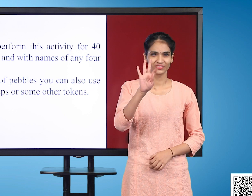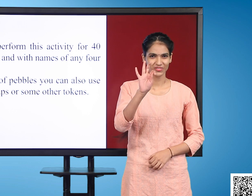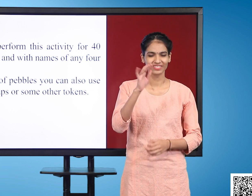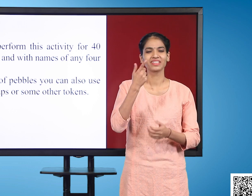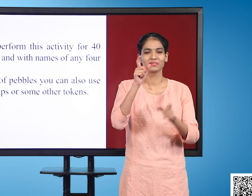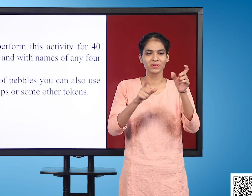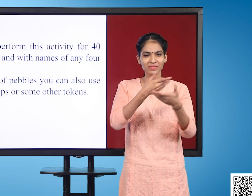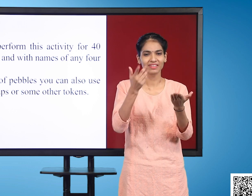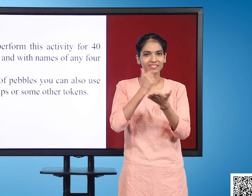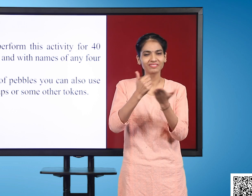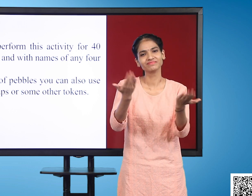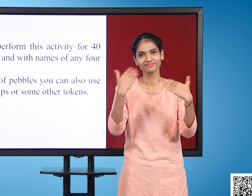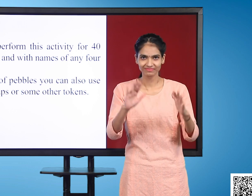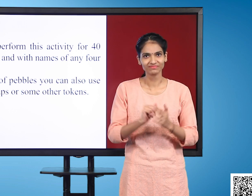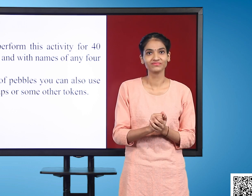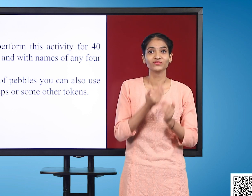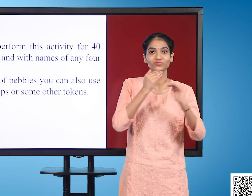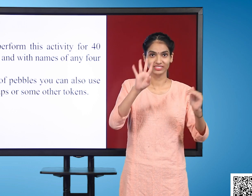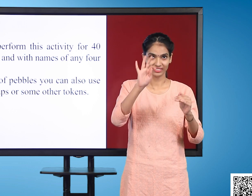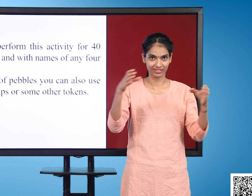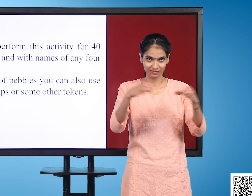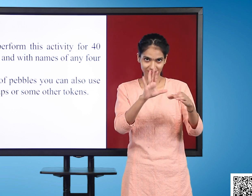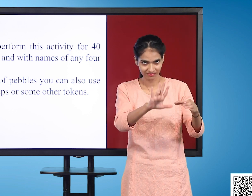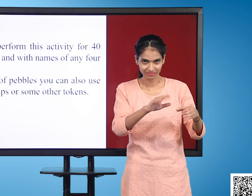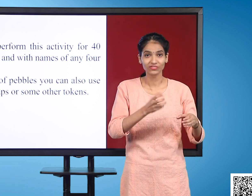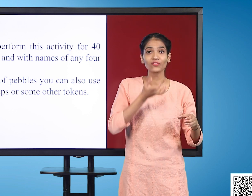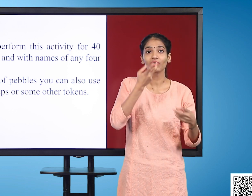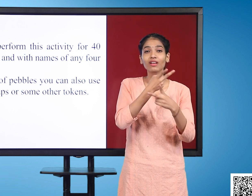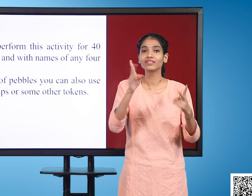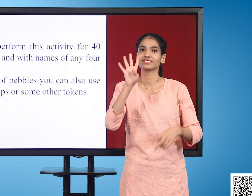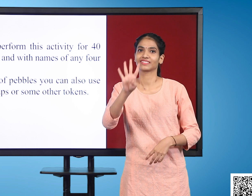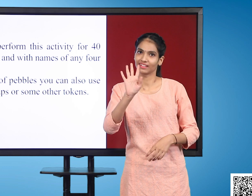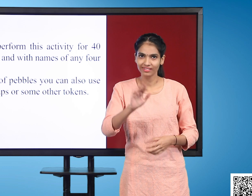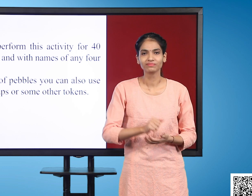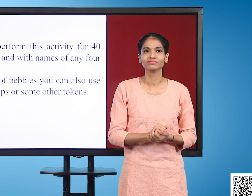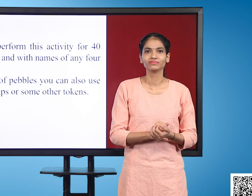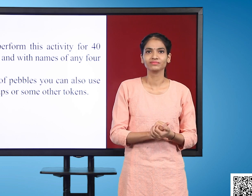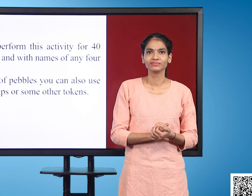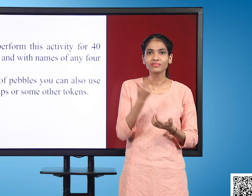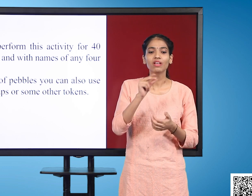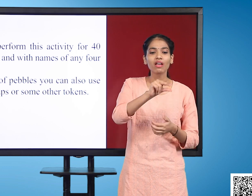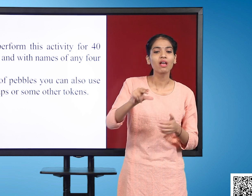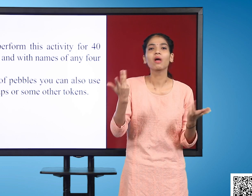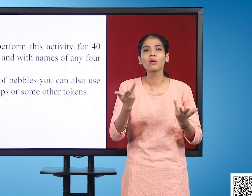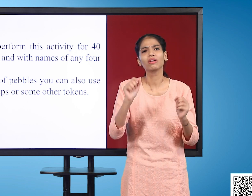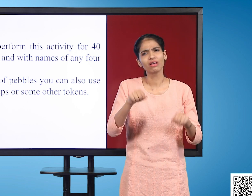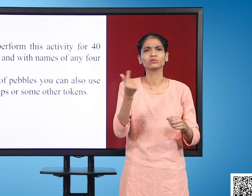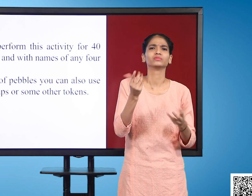Try to perform this activity for 40 students and with names of any 4 fruits. Instead of pebbles, you